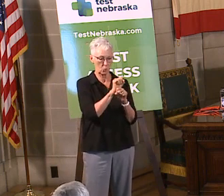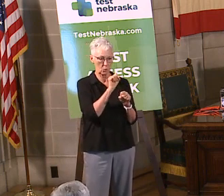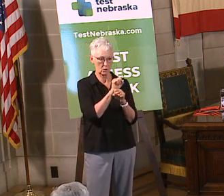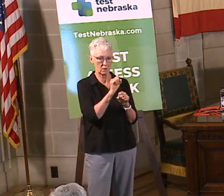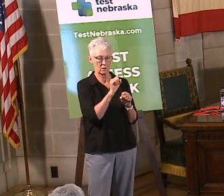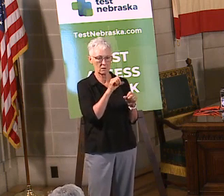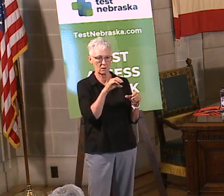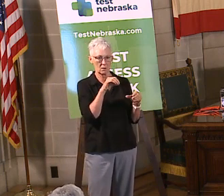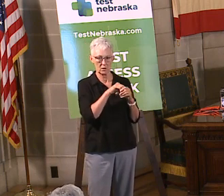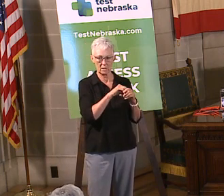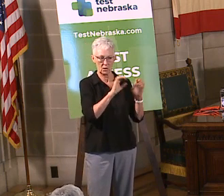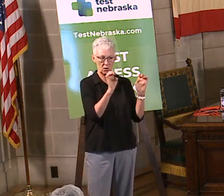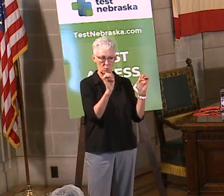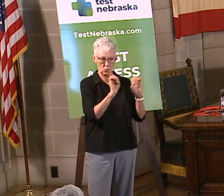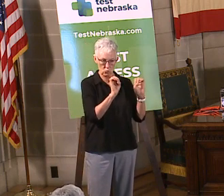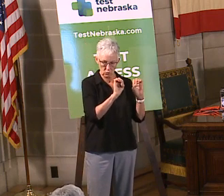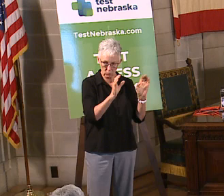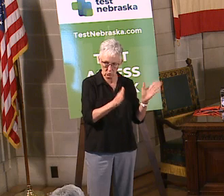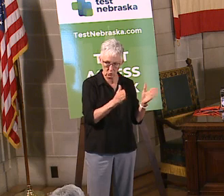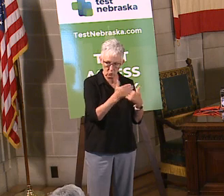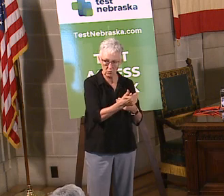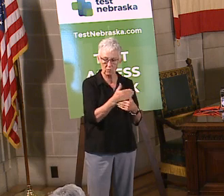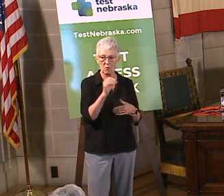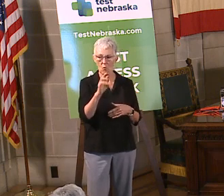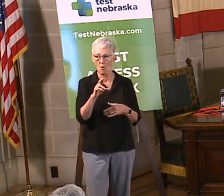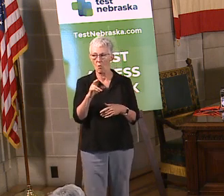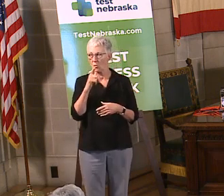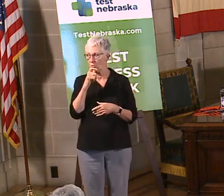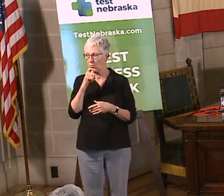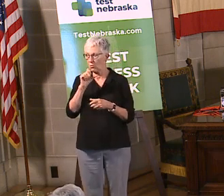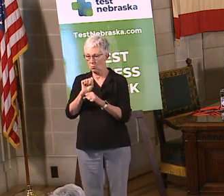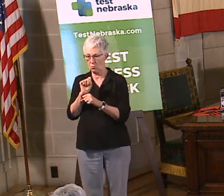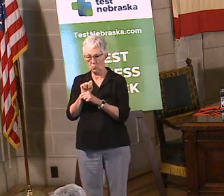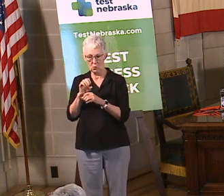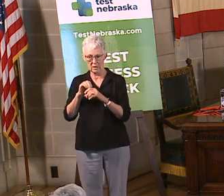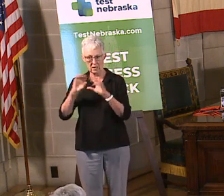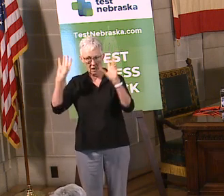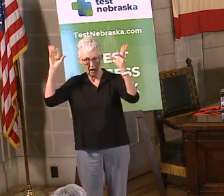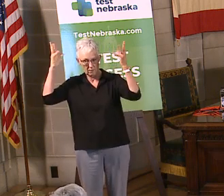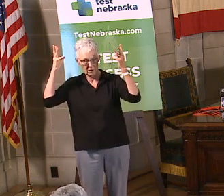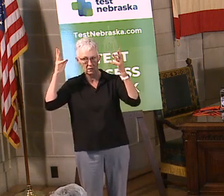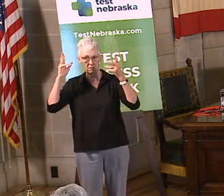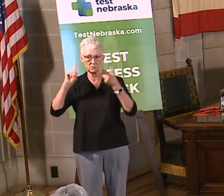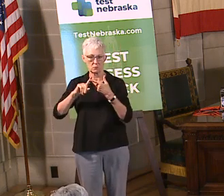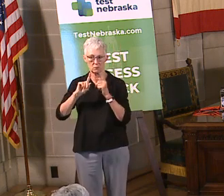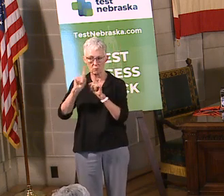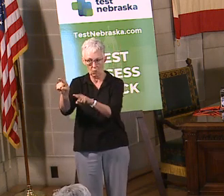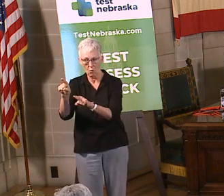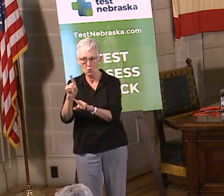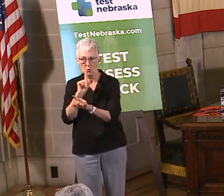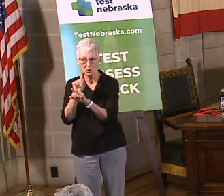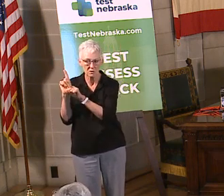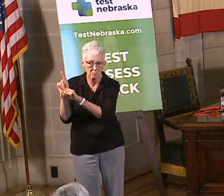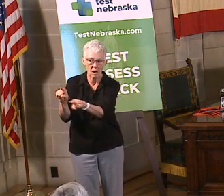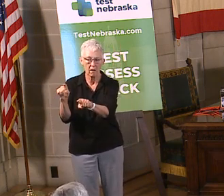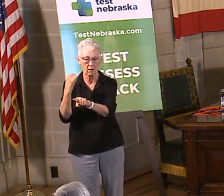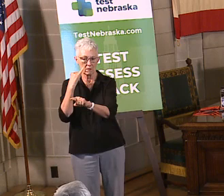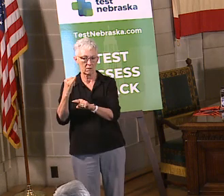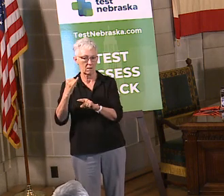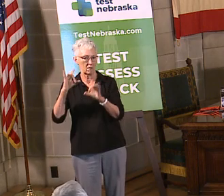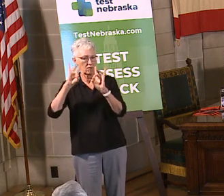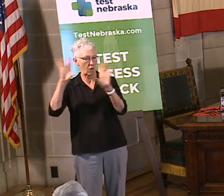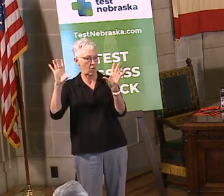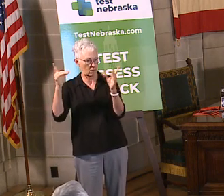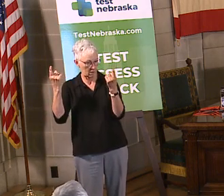Recognize the people who are in emergency rooms, who are emergency responders, whether they're the professionals or the volunteers. They are on the front lines